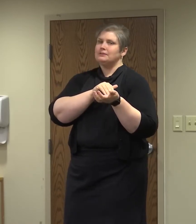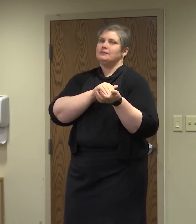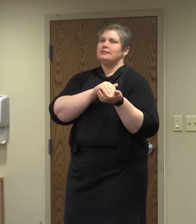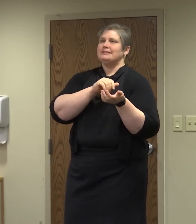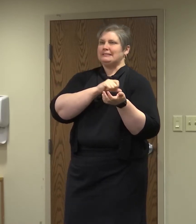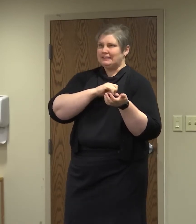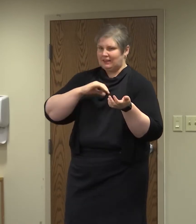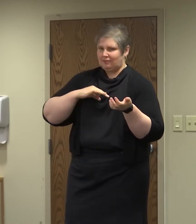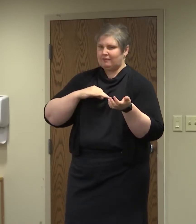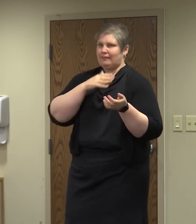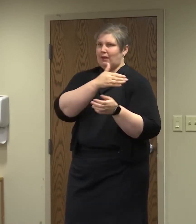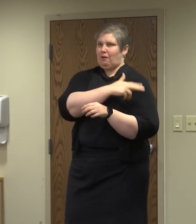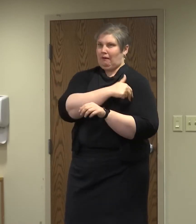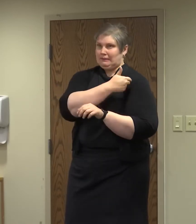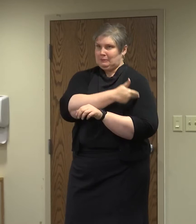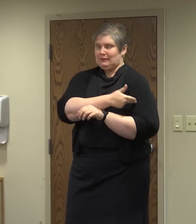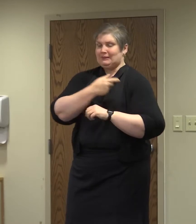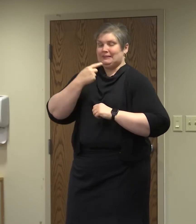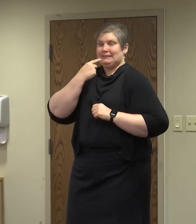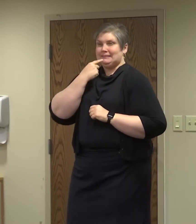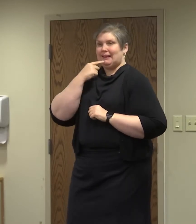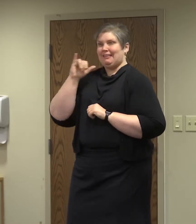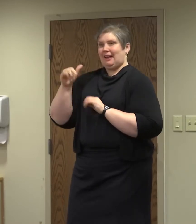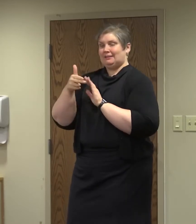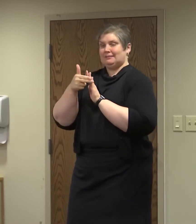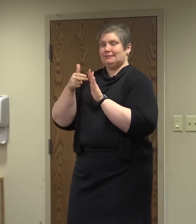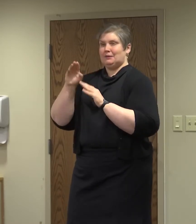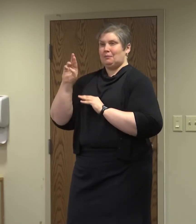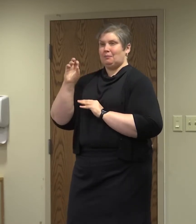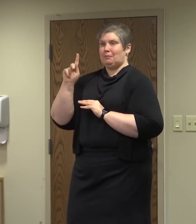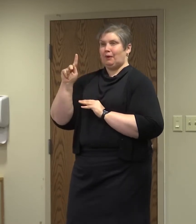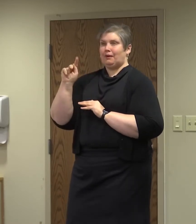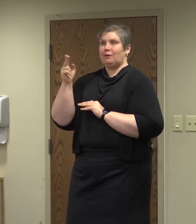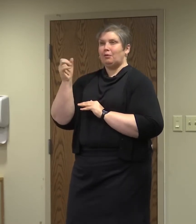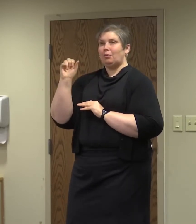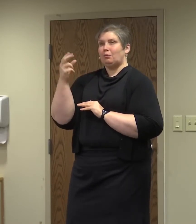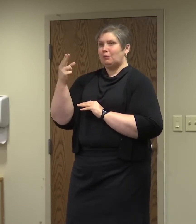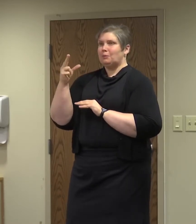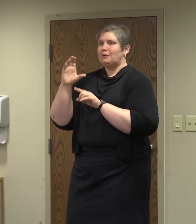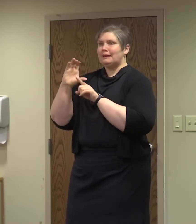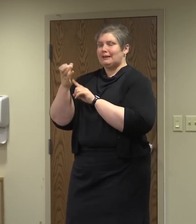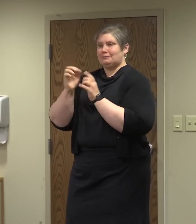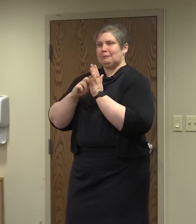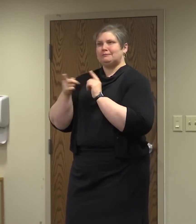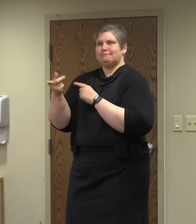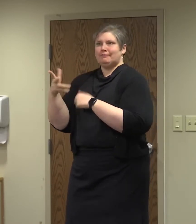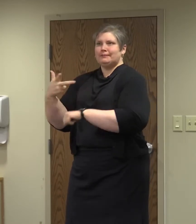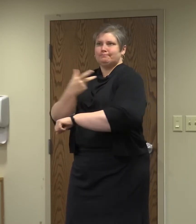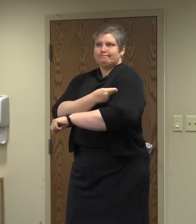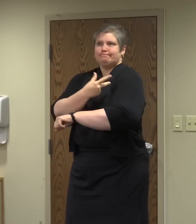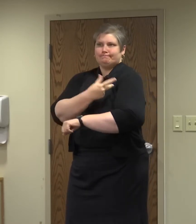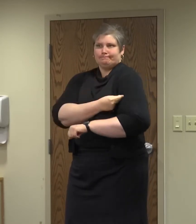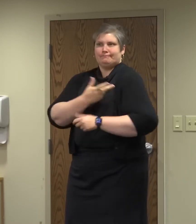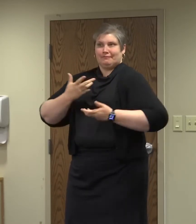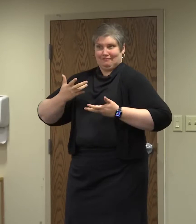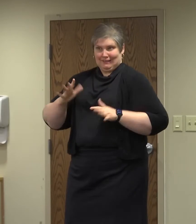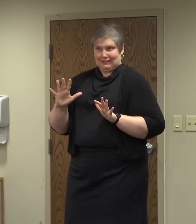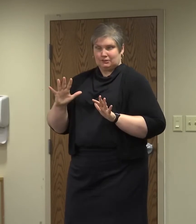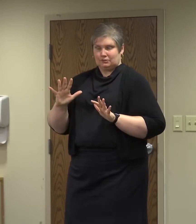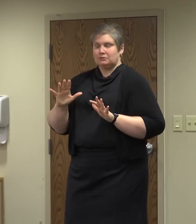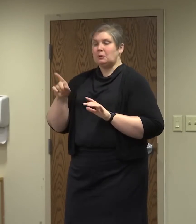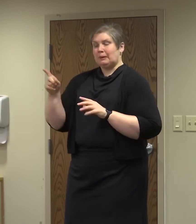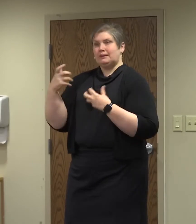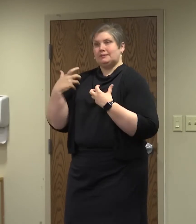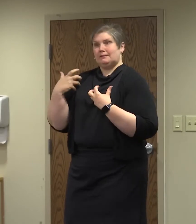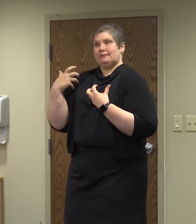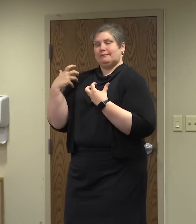was fully vaccinated. He is no longer COVID positive or symptomatic, but he is operating on a reduced schedule while